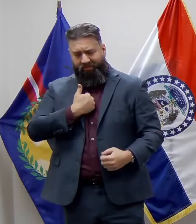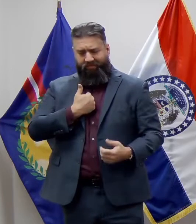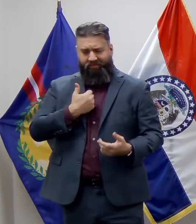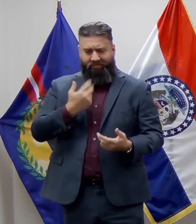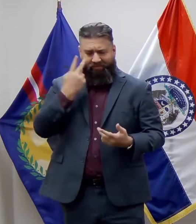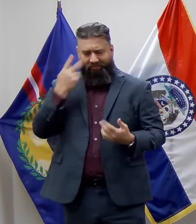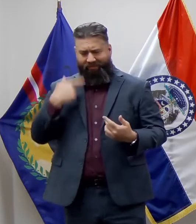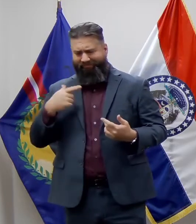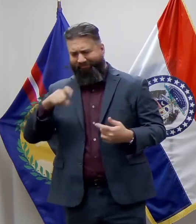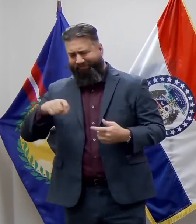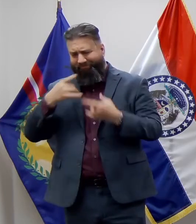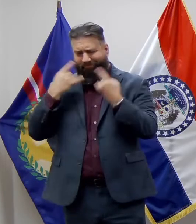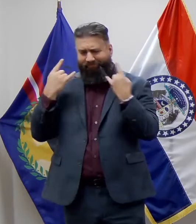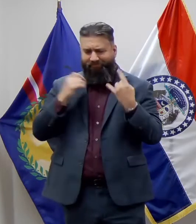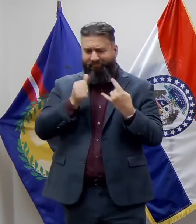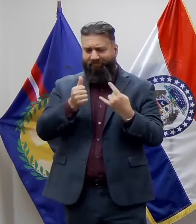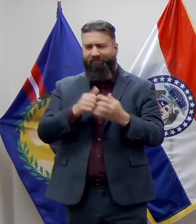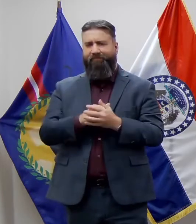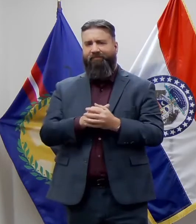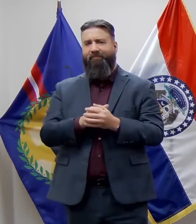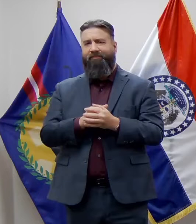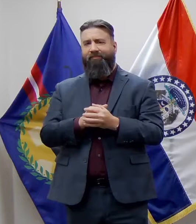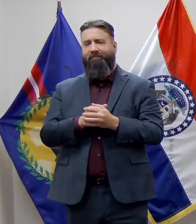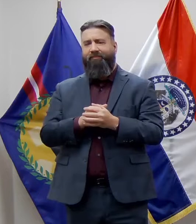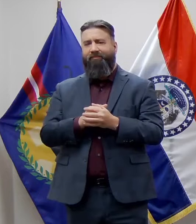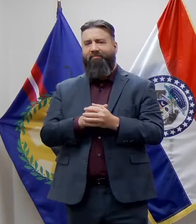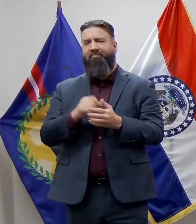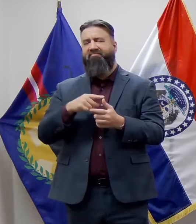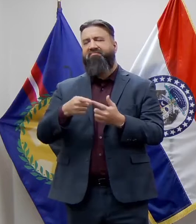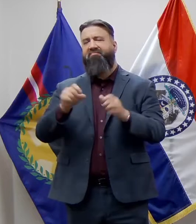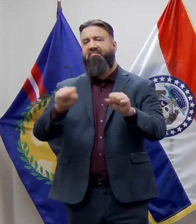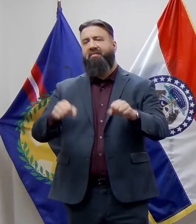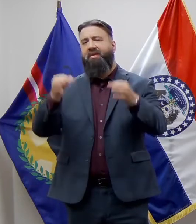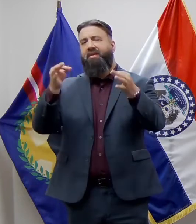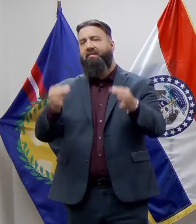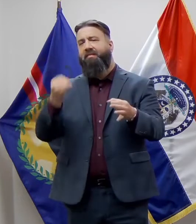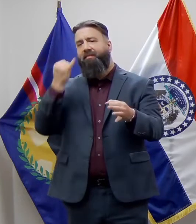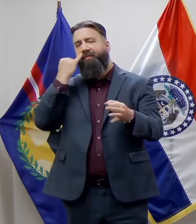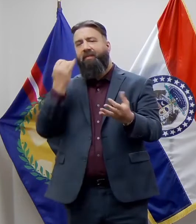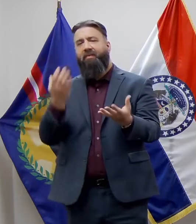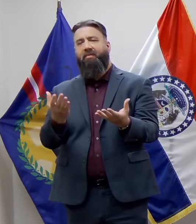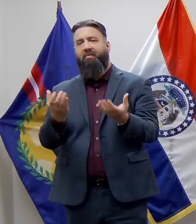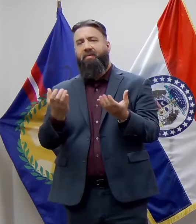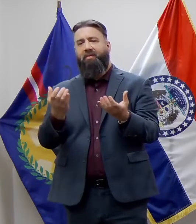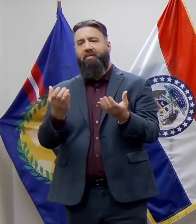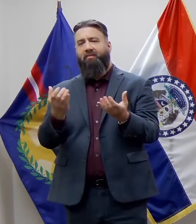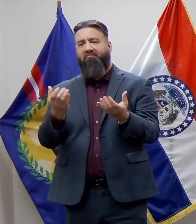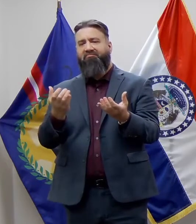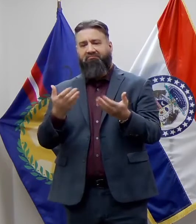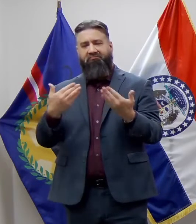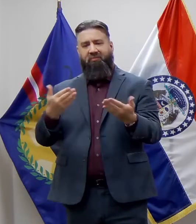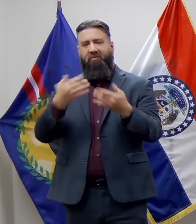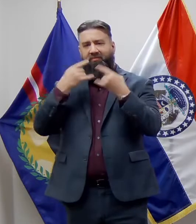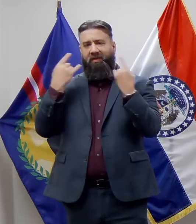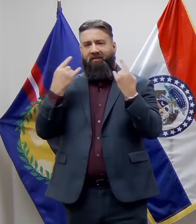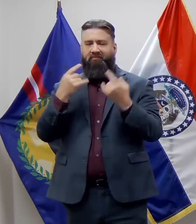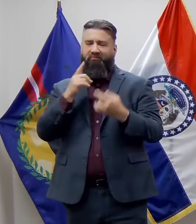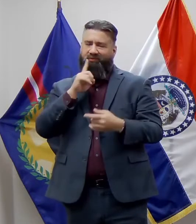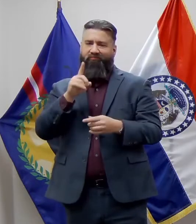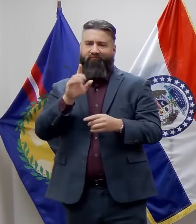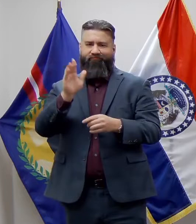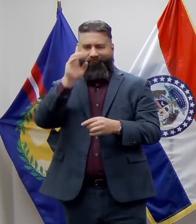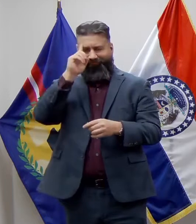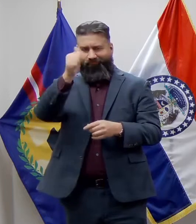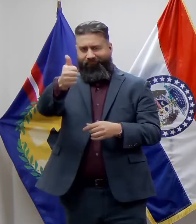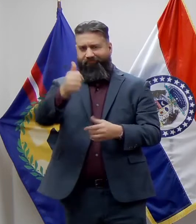those around them and those they live with to decide on whether or not they want to follow precautions in certain settings. I